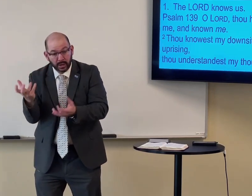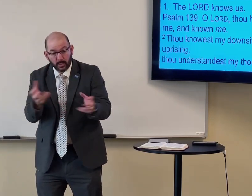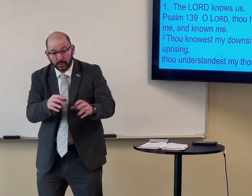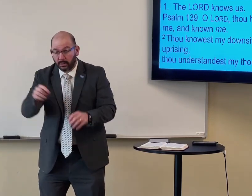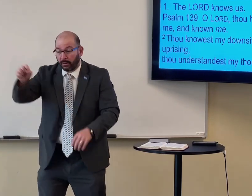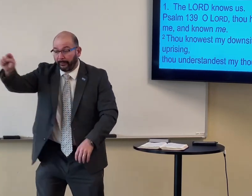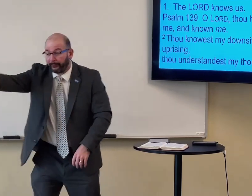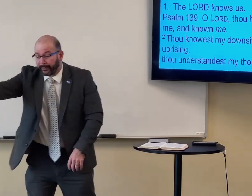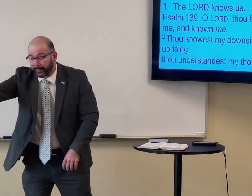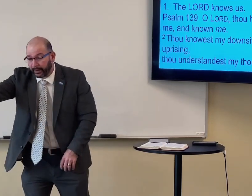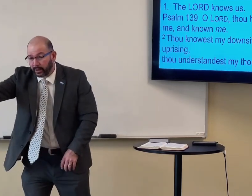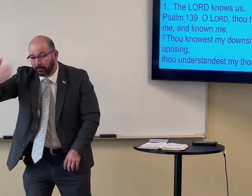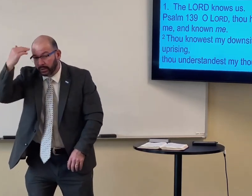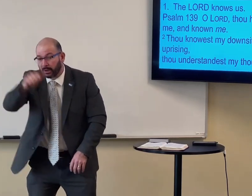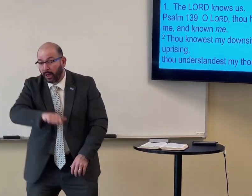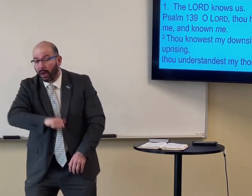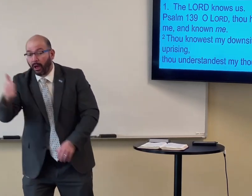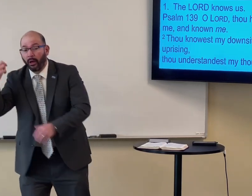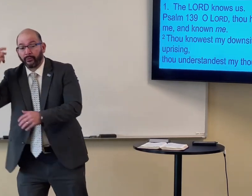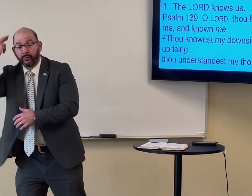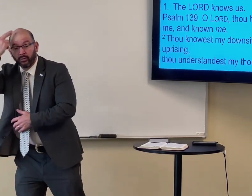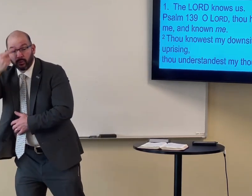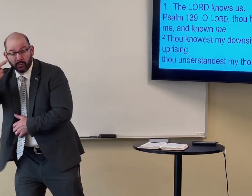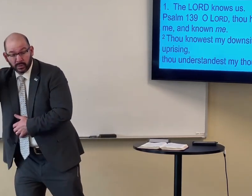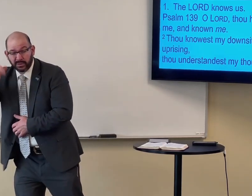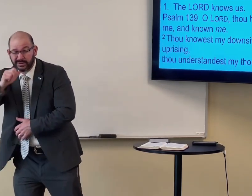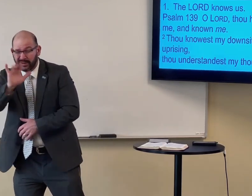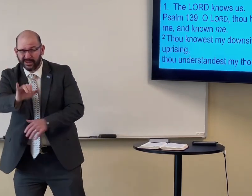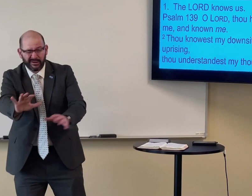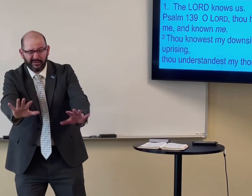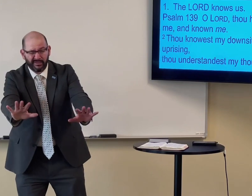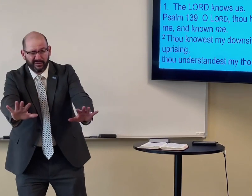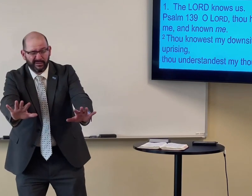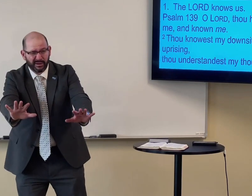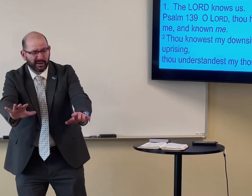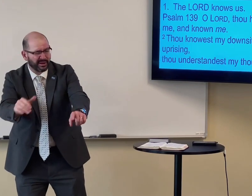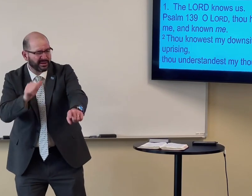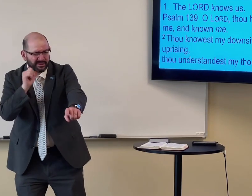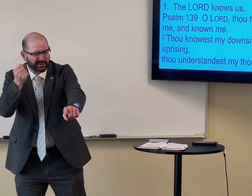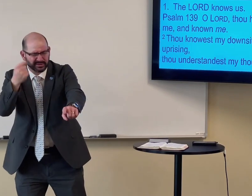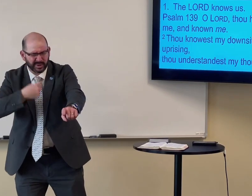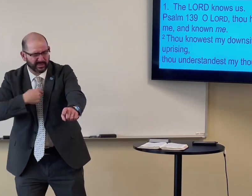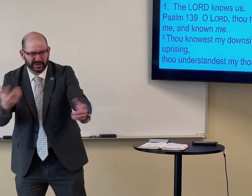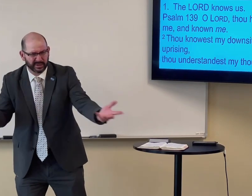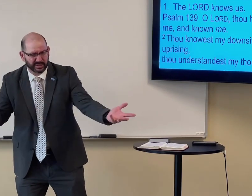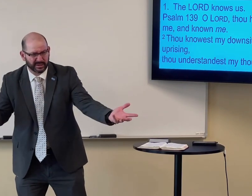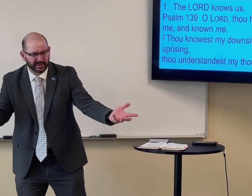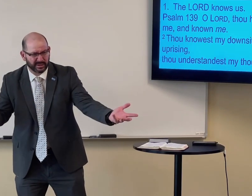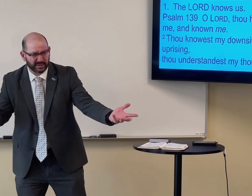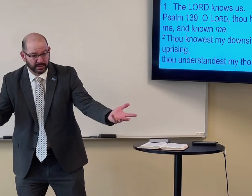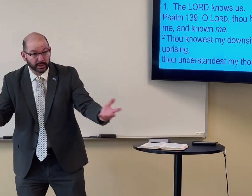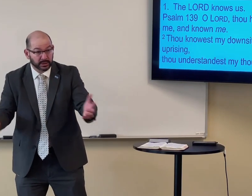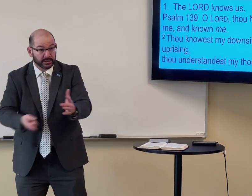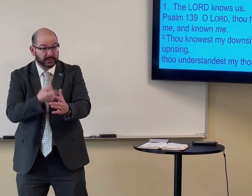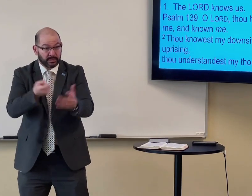There's another reason I want this. Another reason. Yeah, I don't think you have it right. You're not understanding what I'm trying to